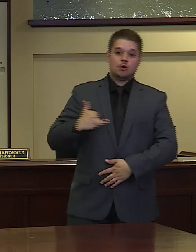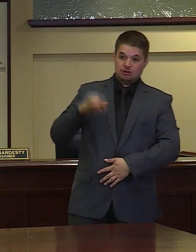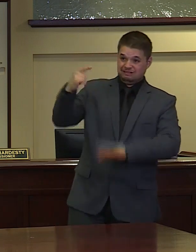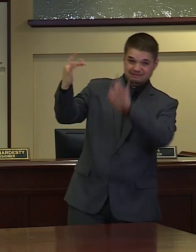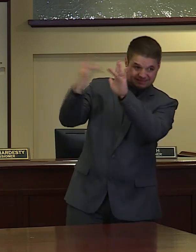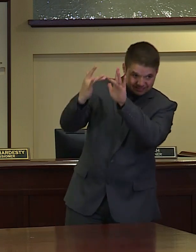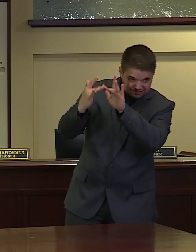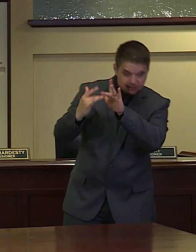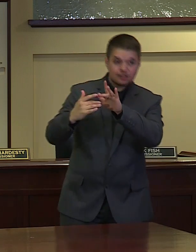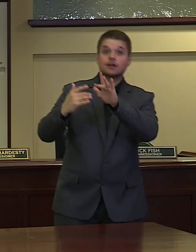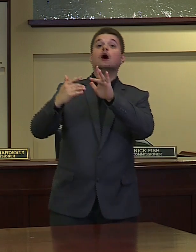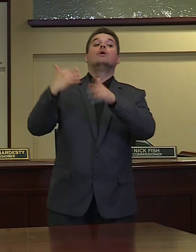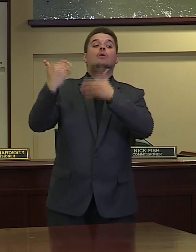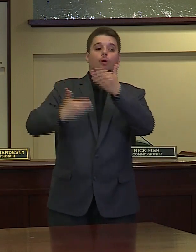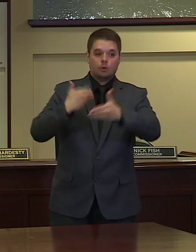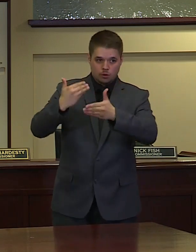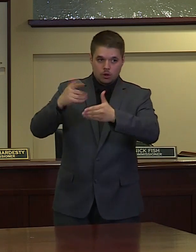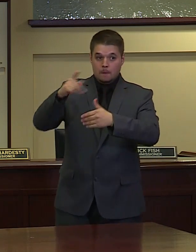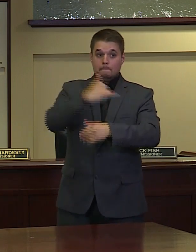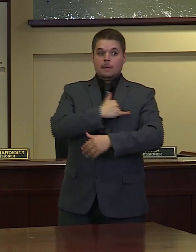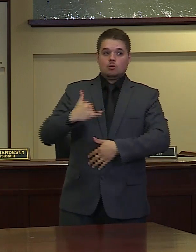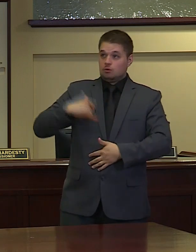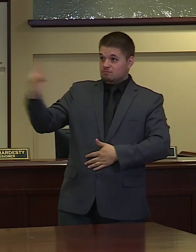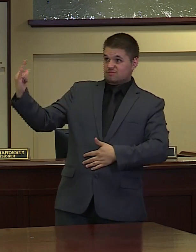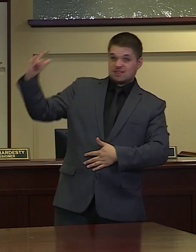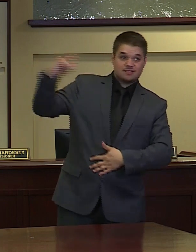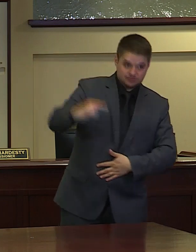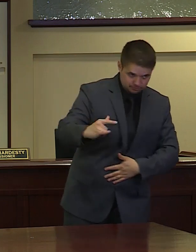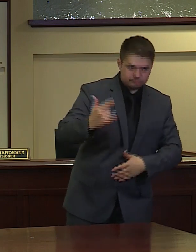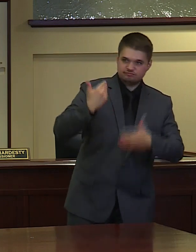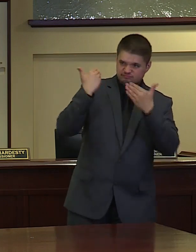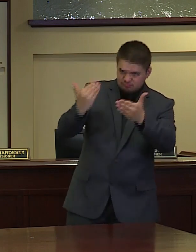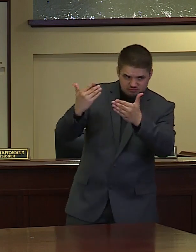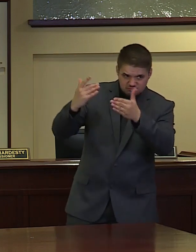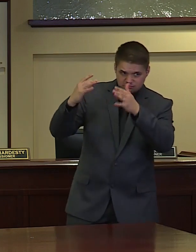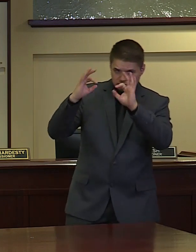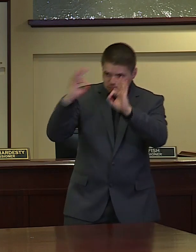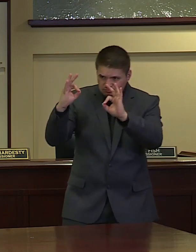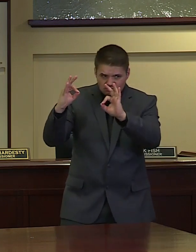back. We want that curfew order in his hand when he lands on the ground.